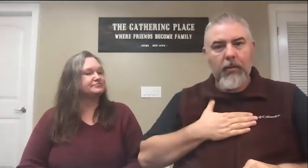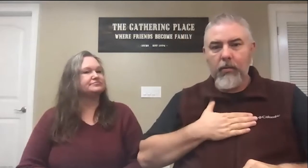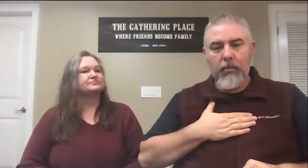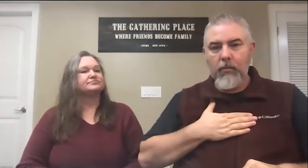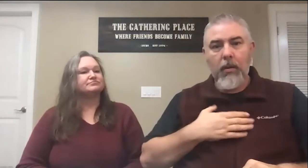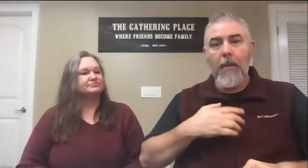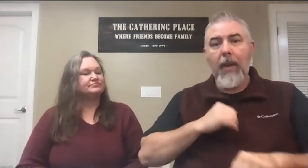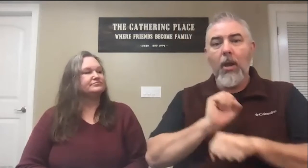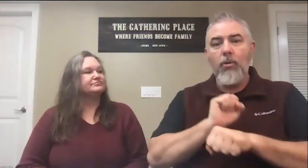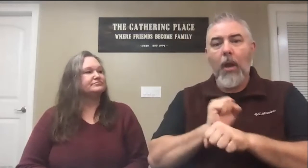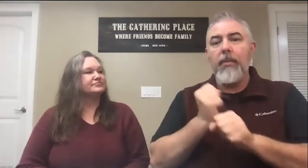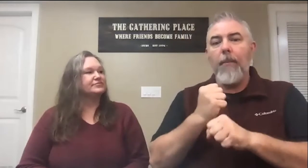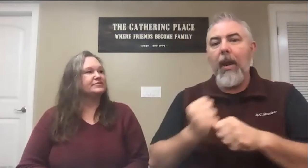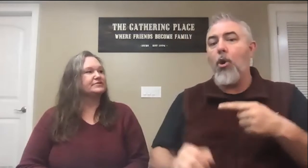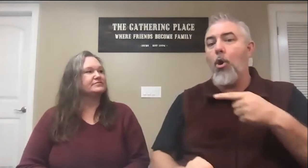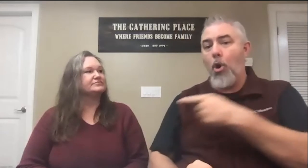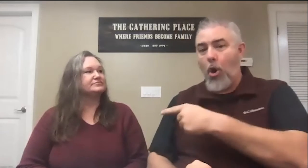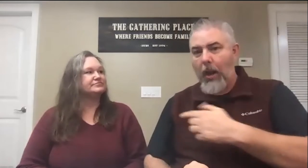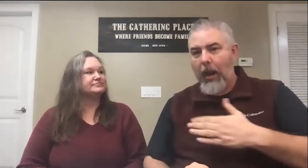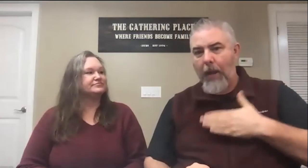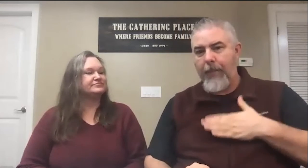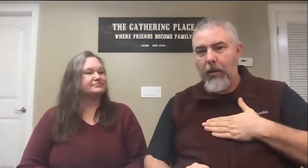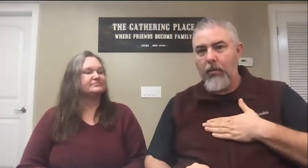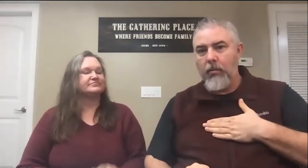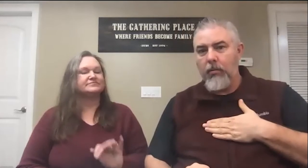Because my job is not to make myself happy, but to make her happy.